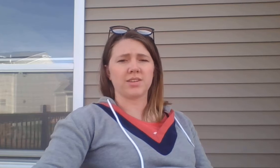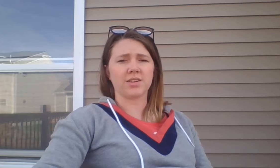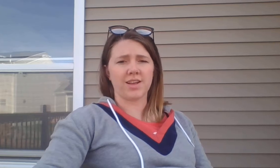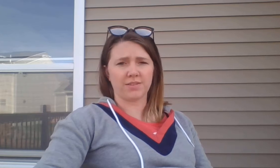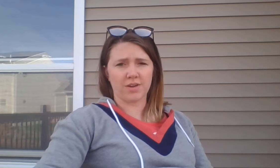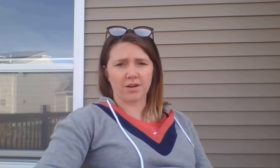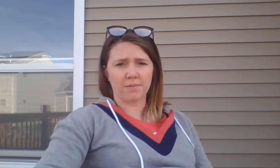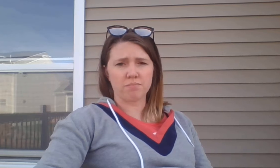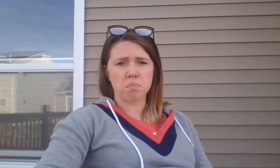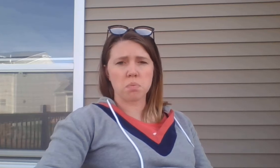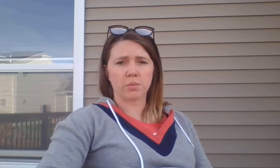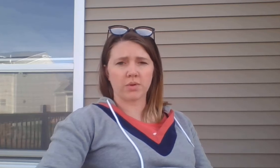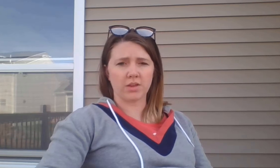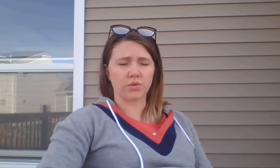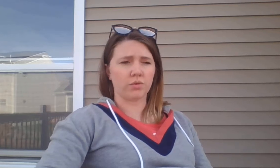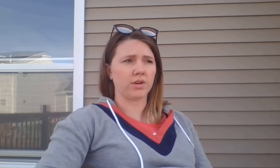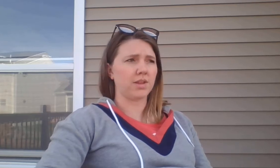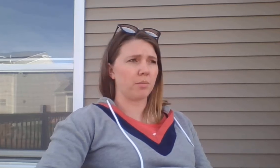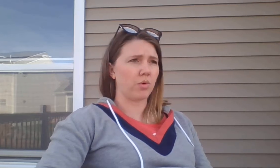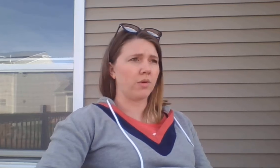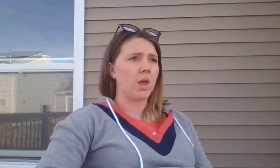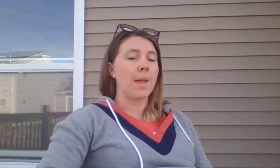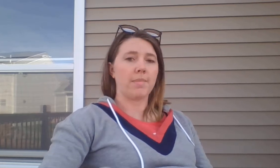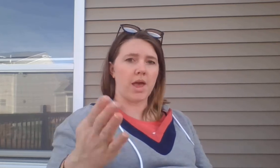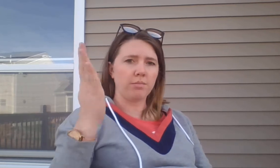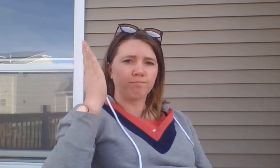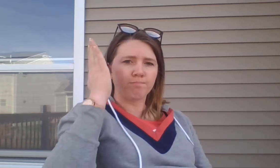the classifier. Okay, so for example, bed